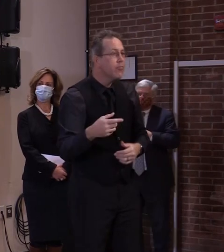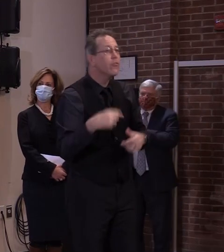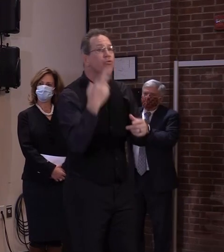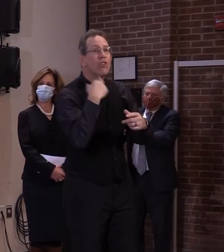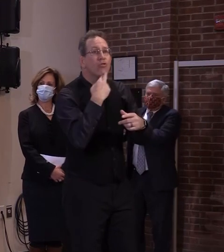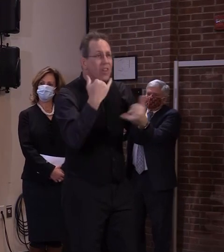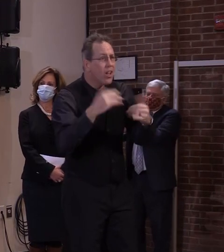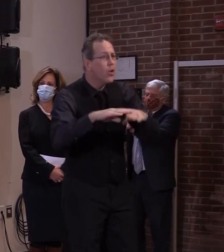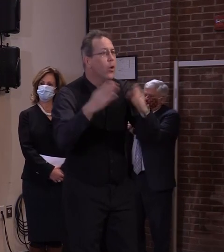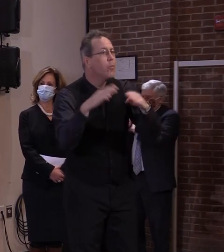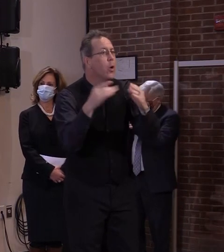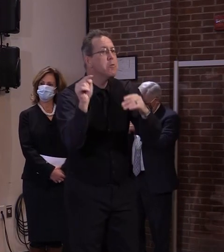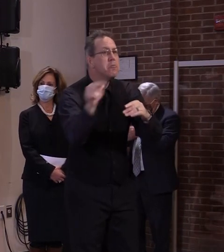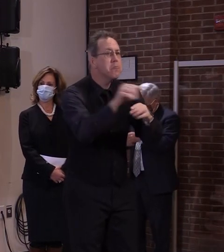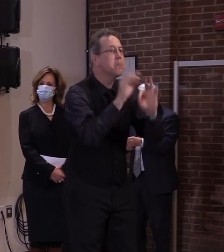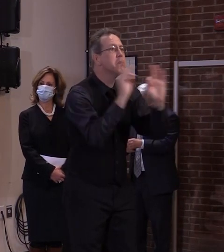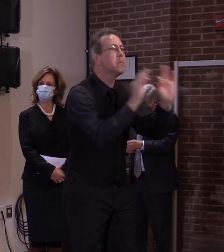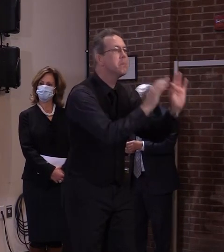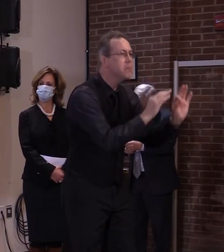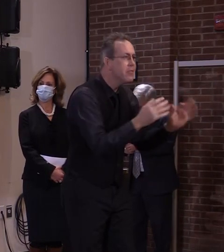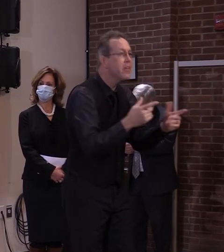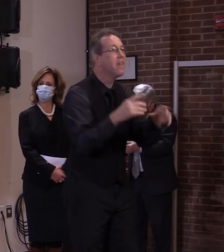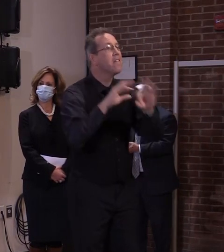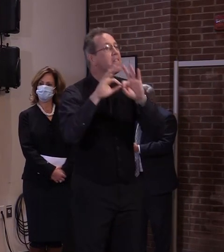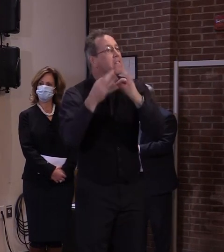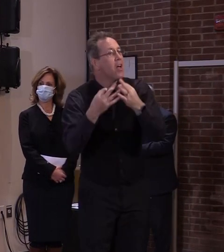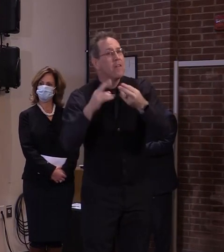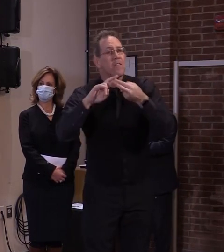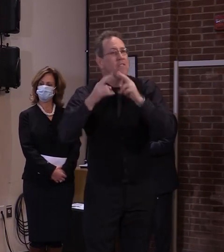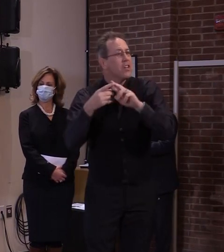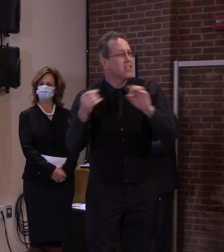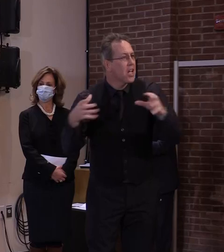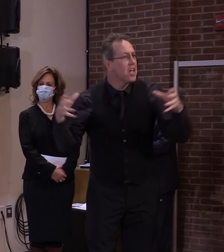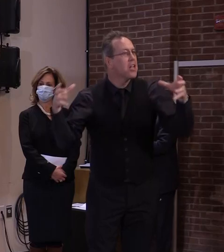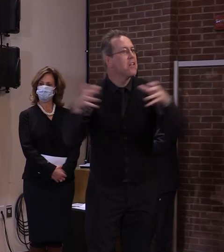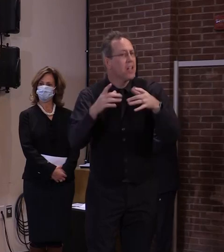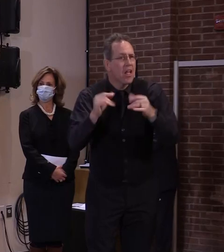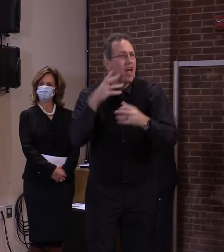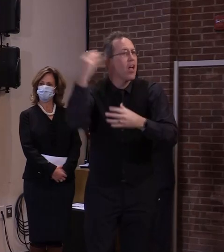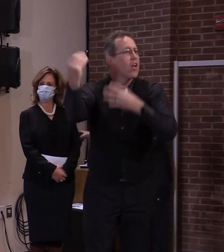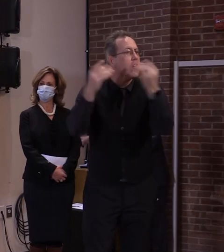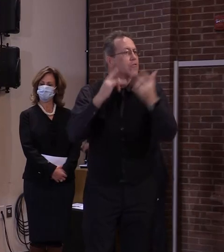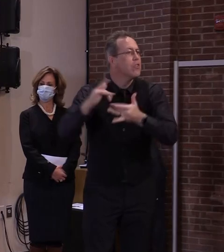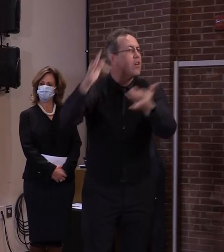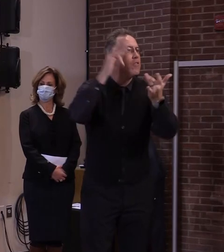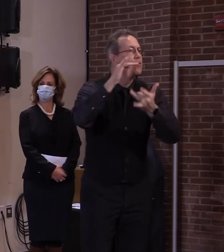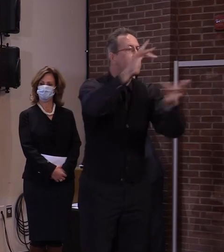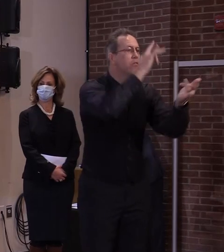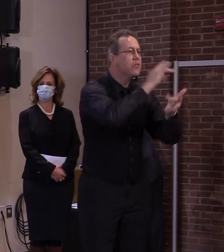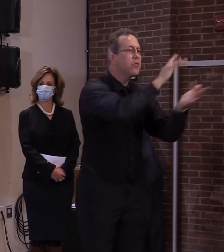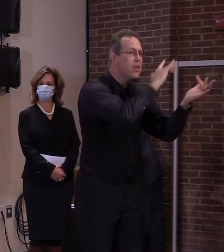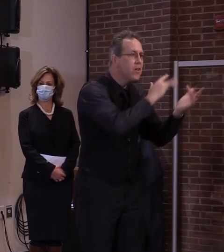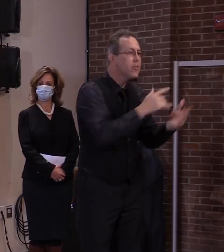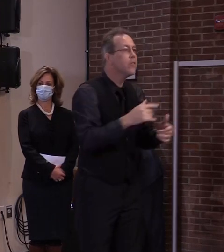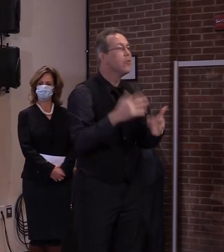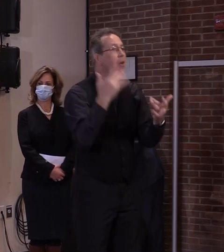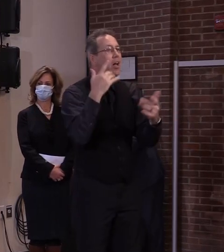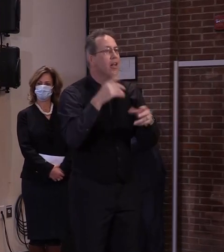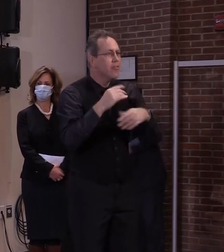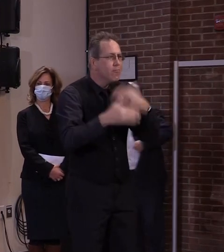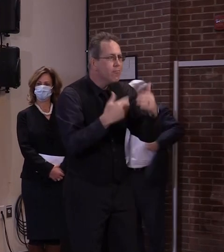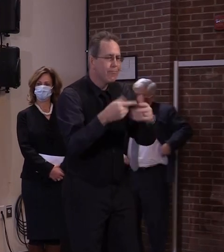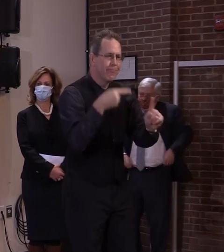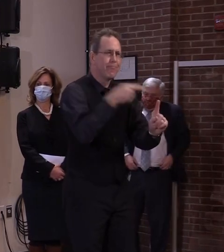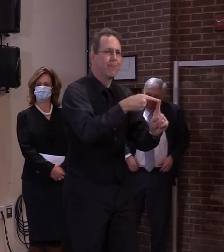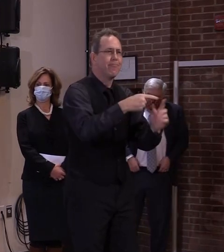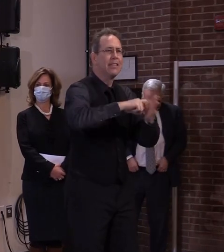friends, travel, and so much more. This is all because of the vaccines and your willingness to step